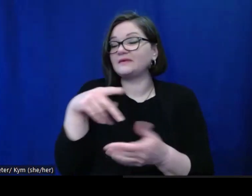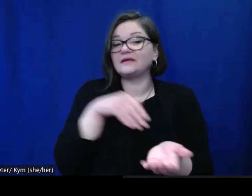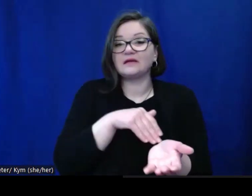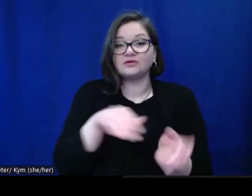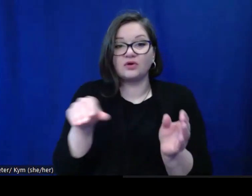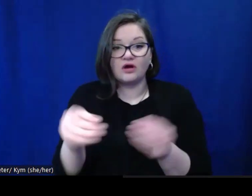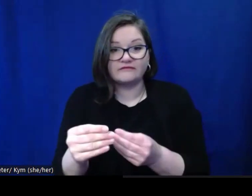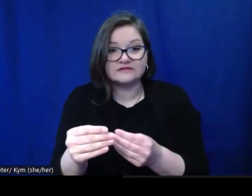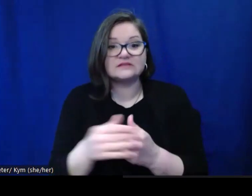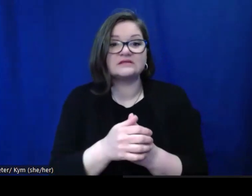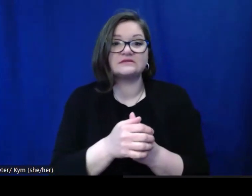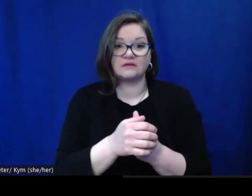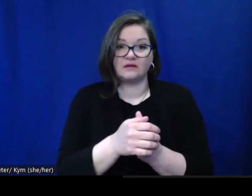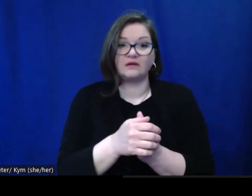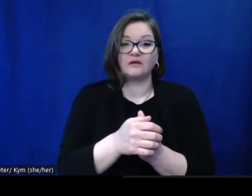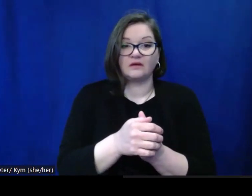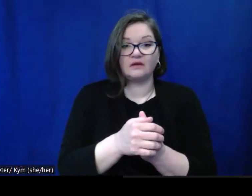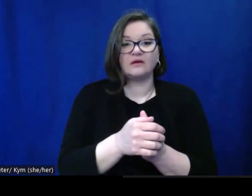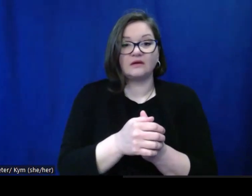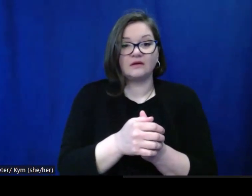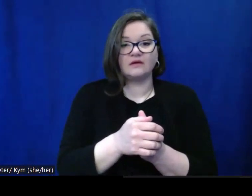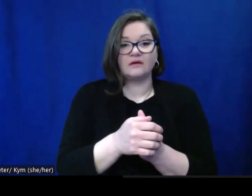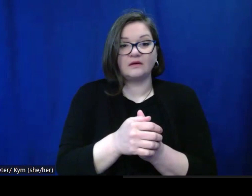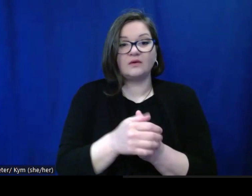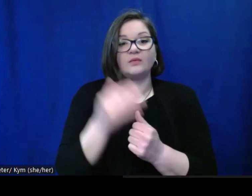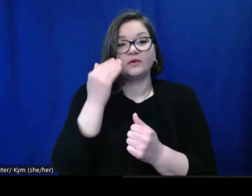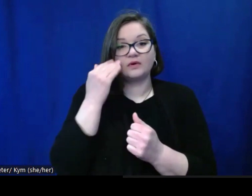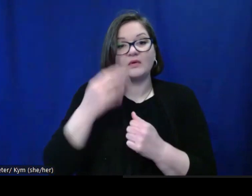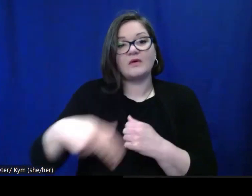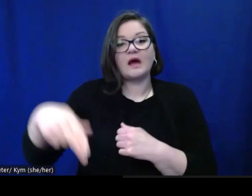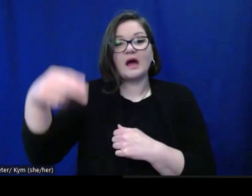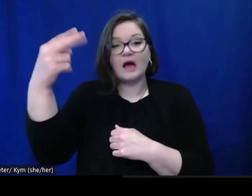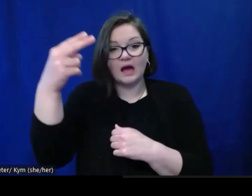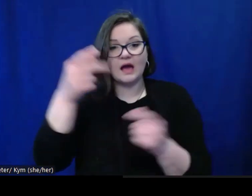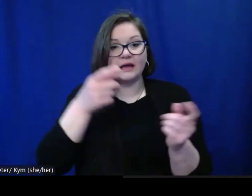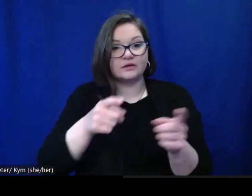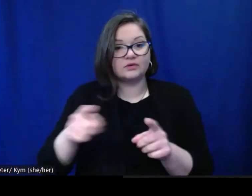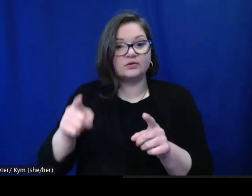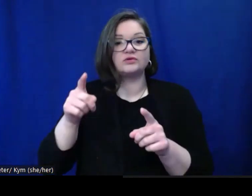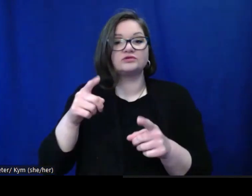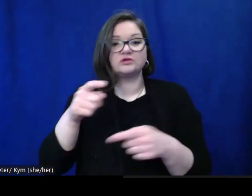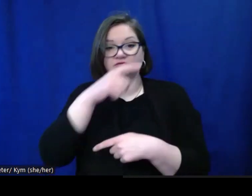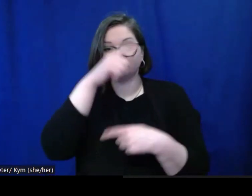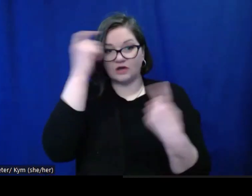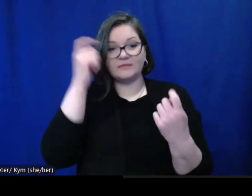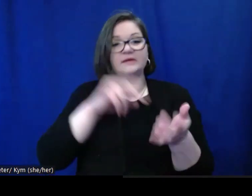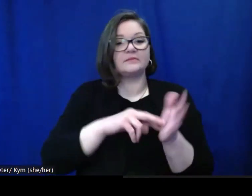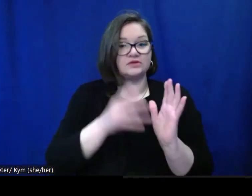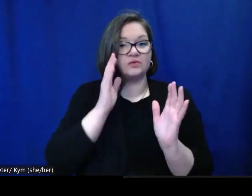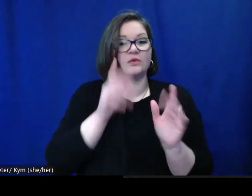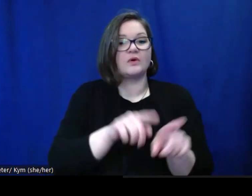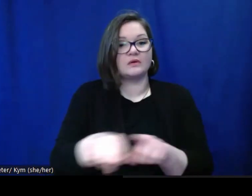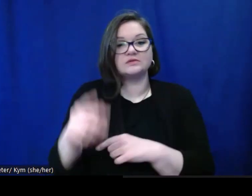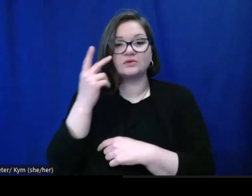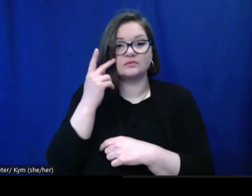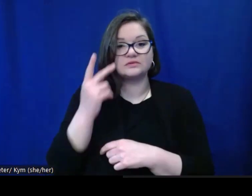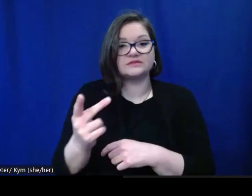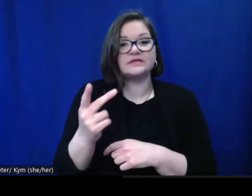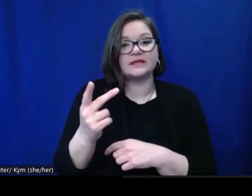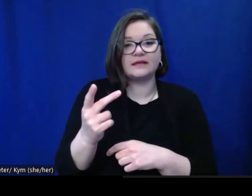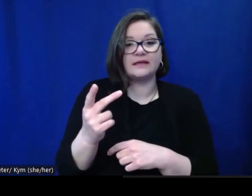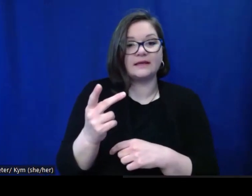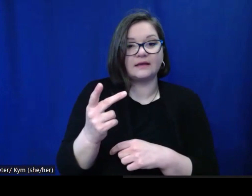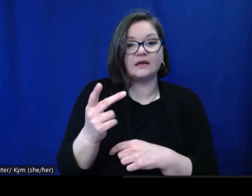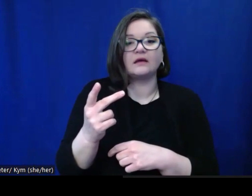offices. We know that with high prevalence of trauma, we're also going to see high